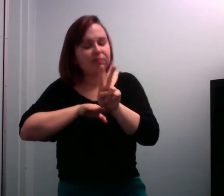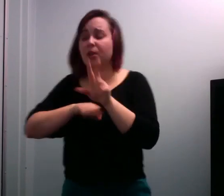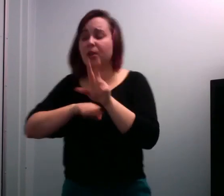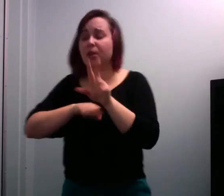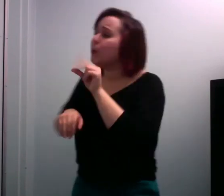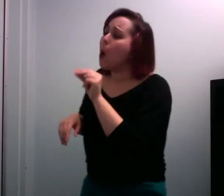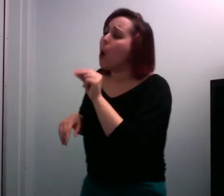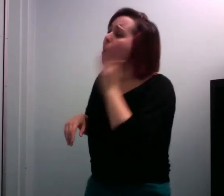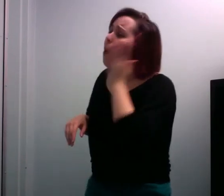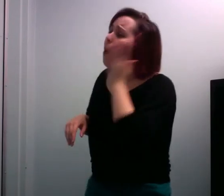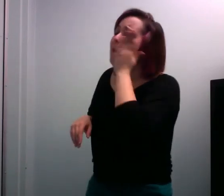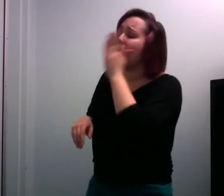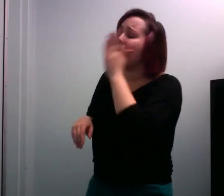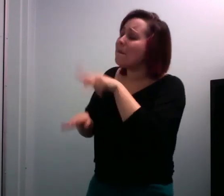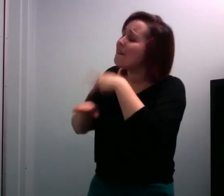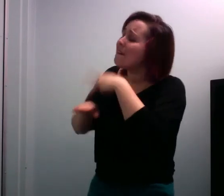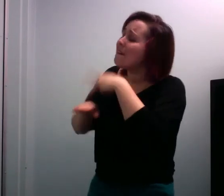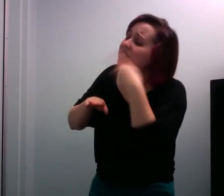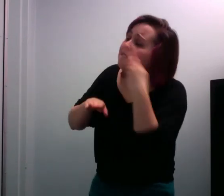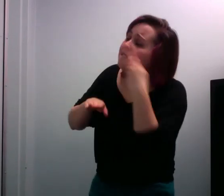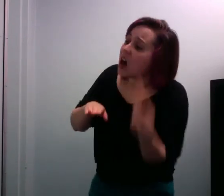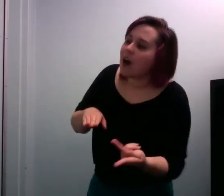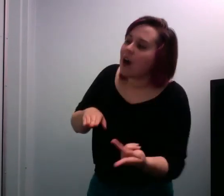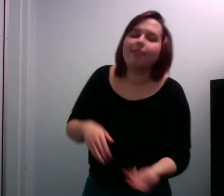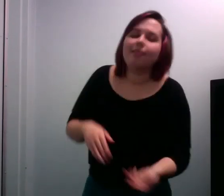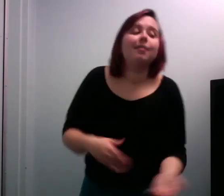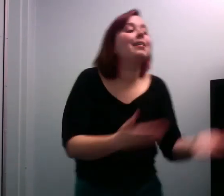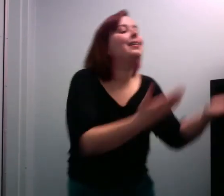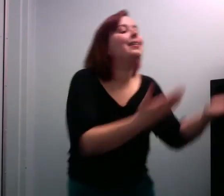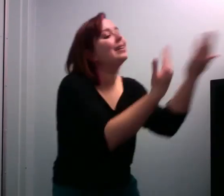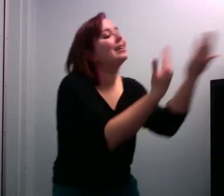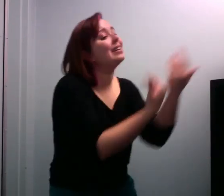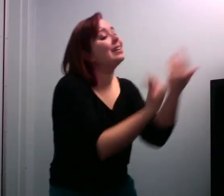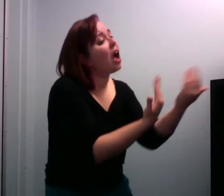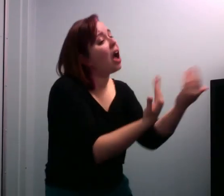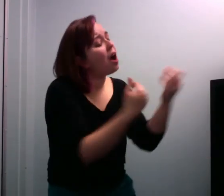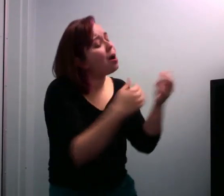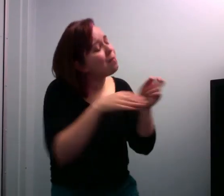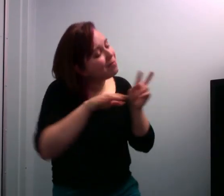edge," he said. "No, we will fall."